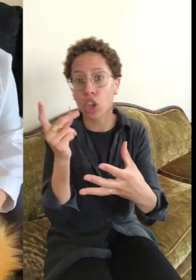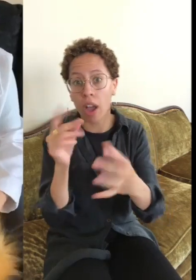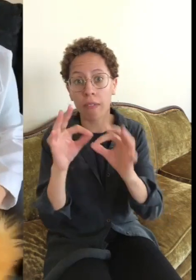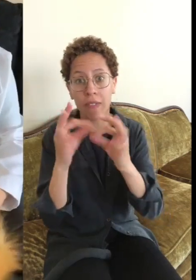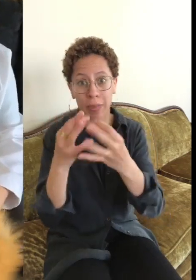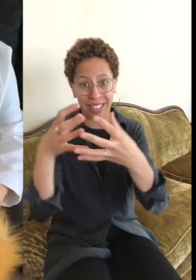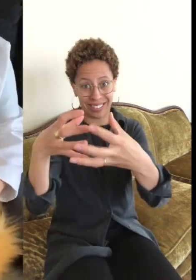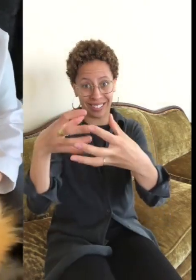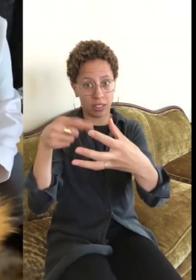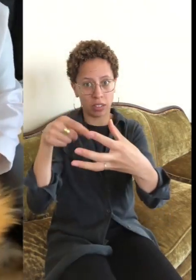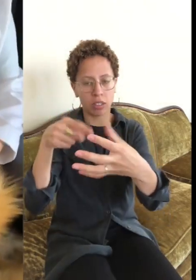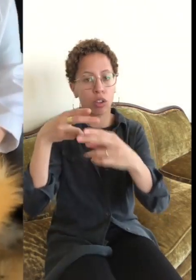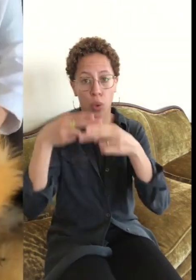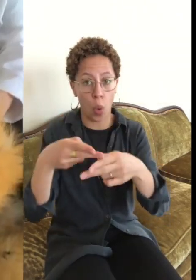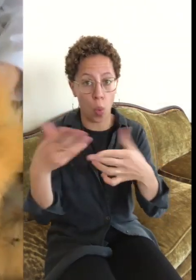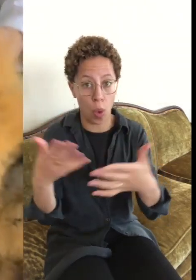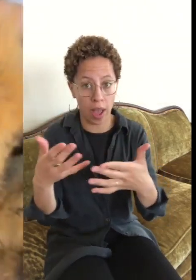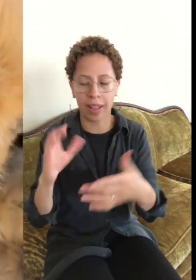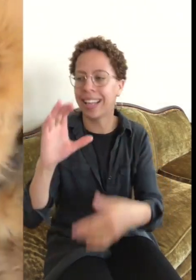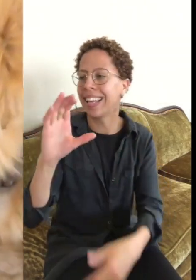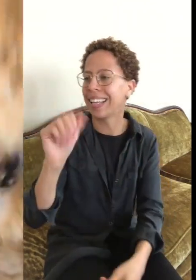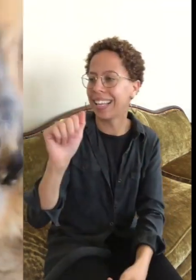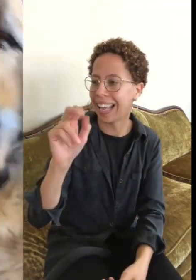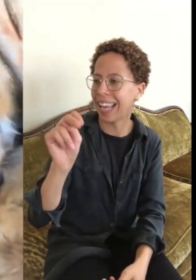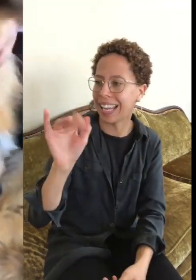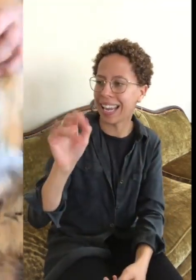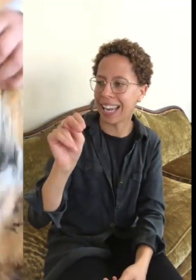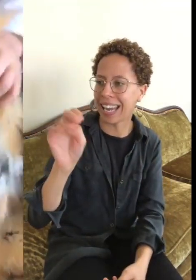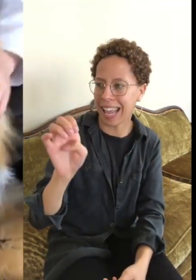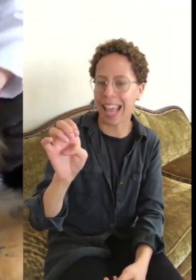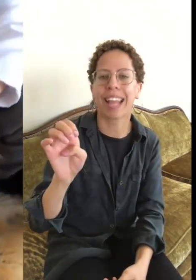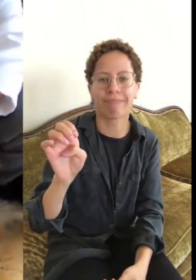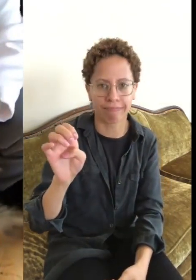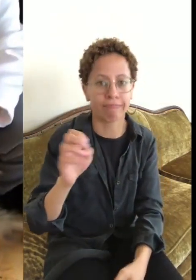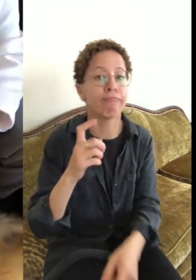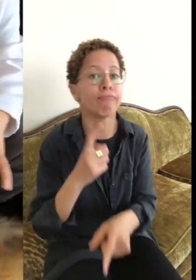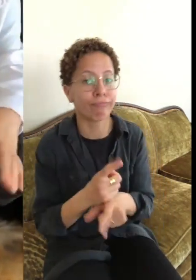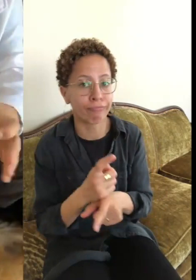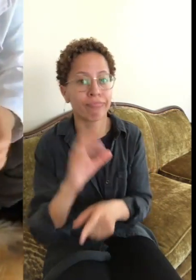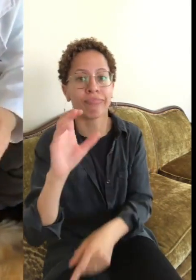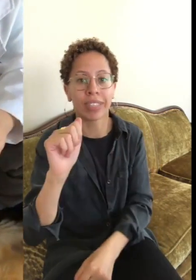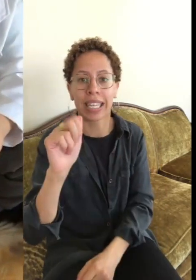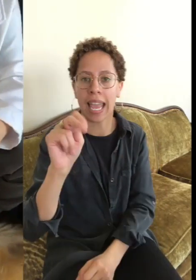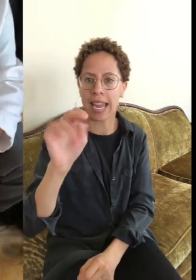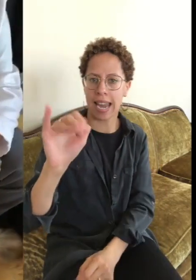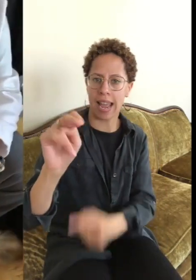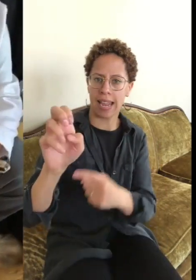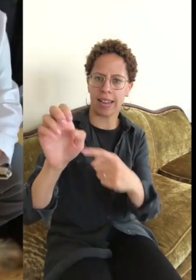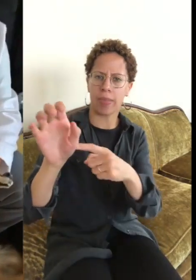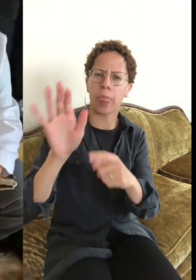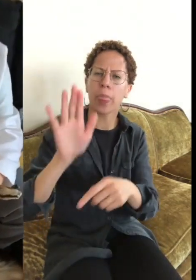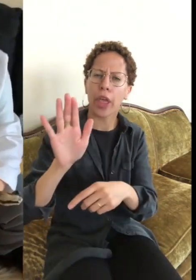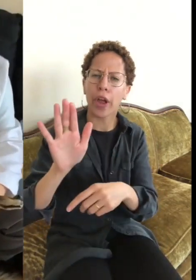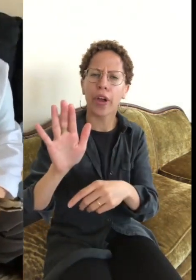what about canines? What are some adaptations for canines?